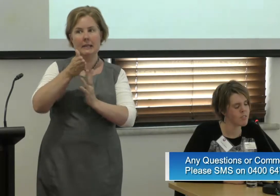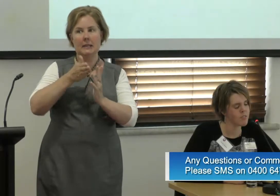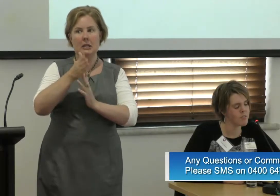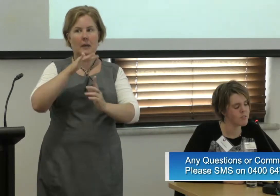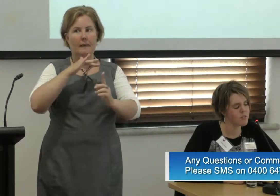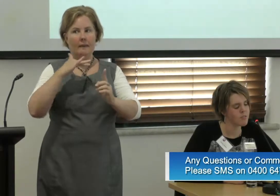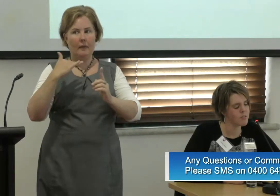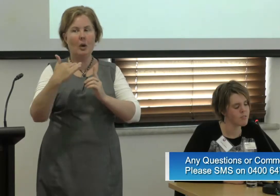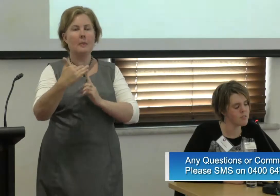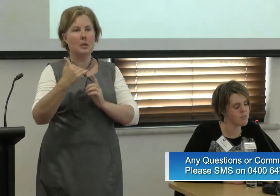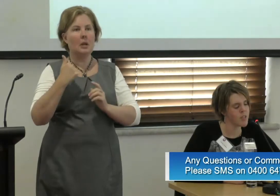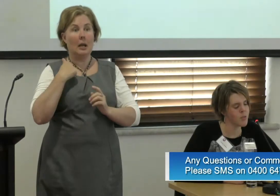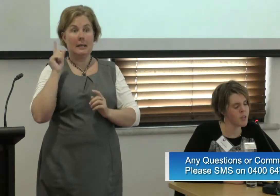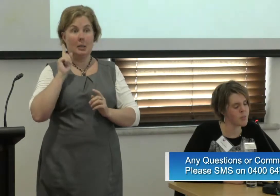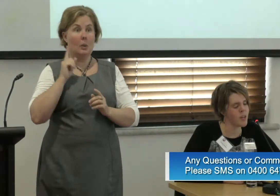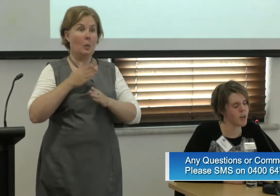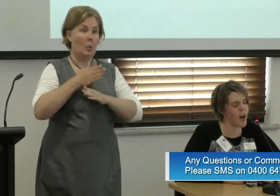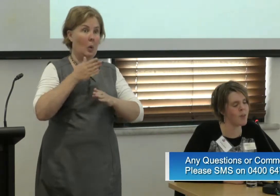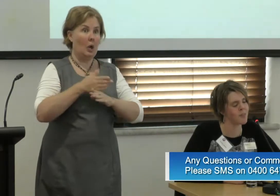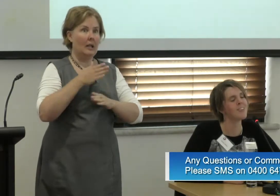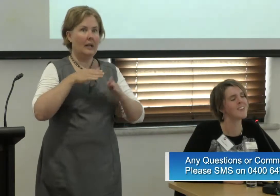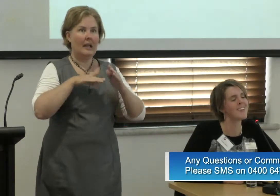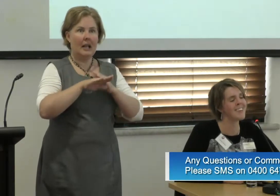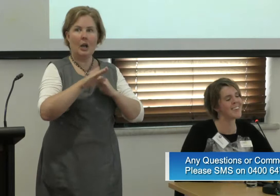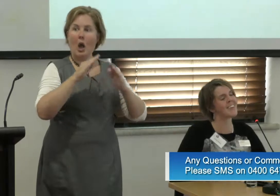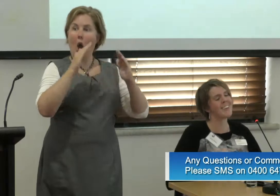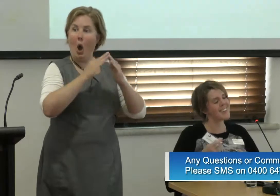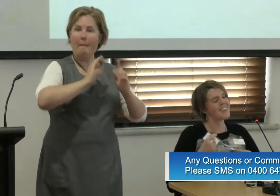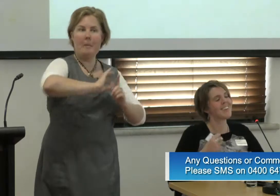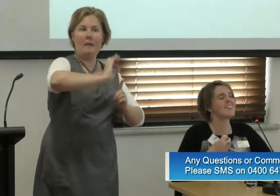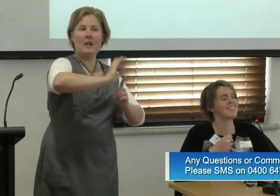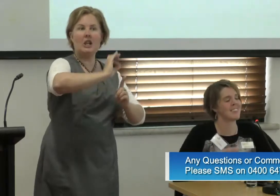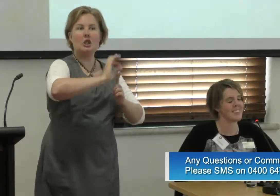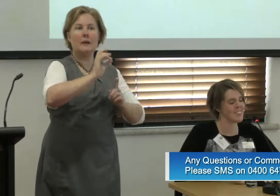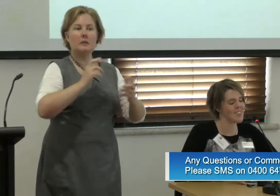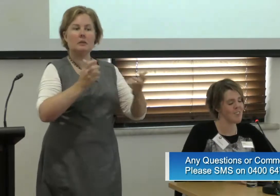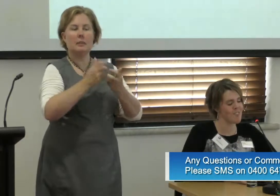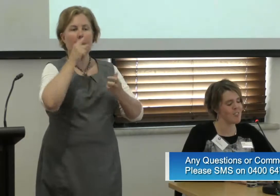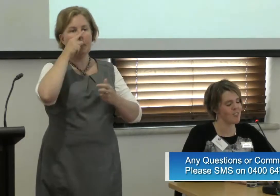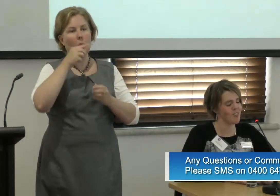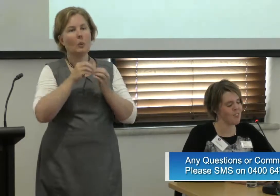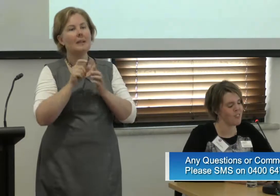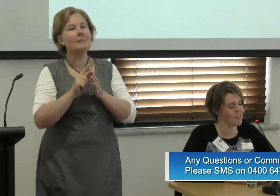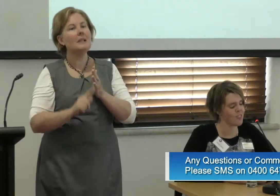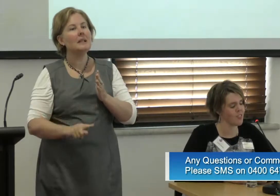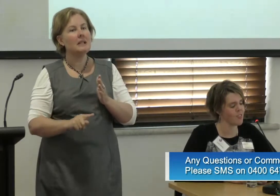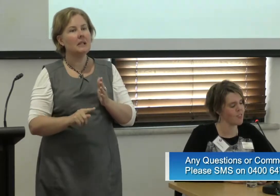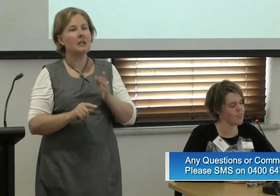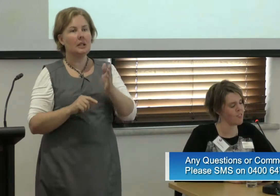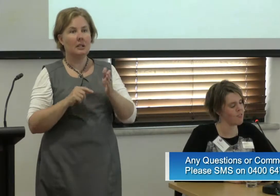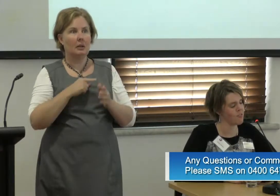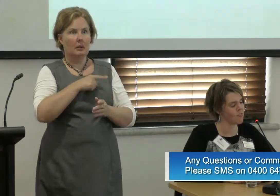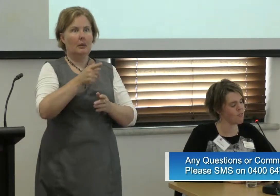on a project to do with home modifications. What do you do in your spare time? And we're going to be looking